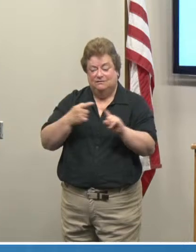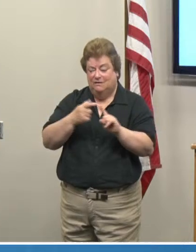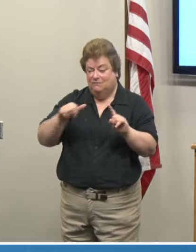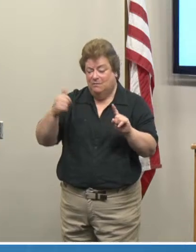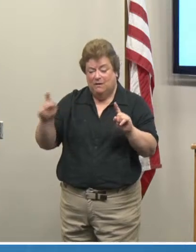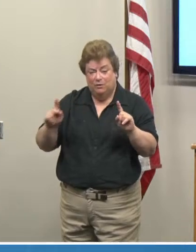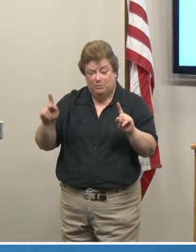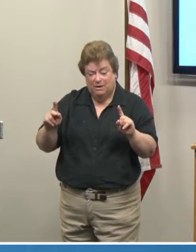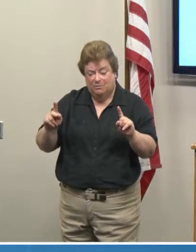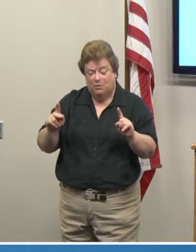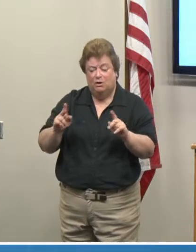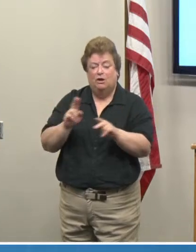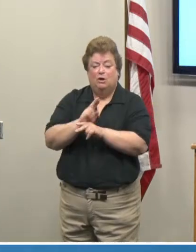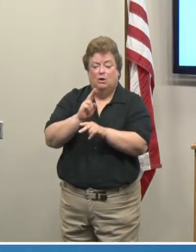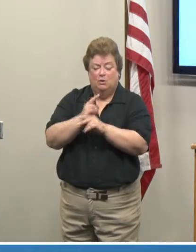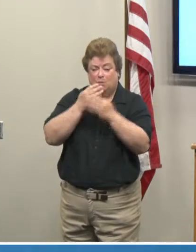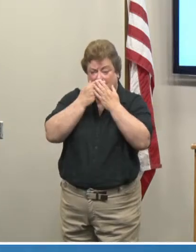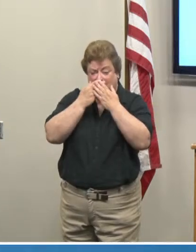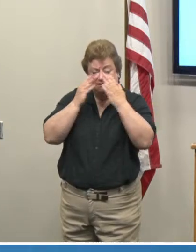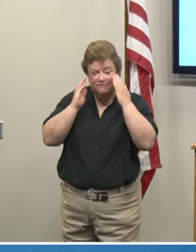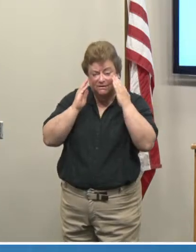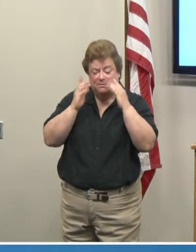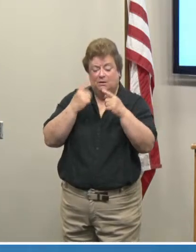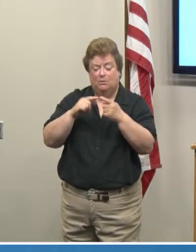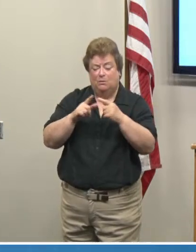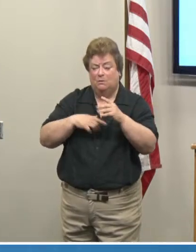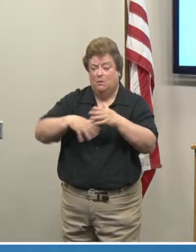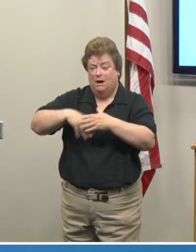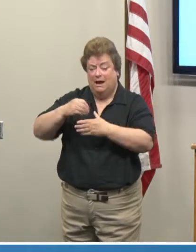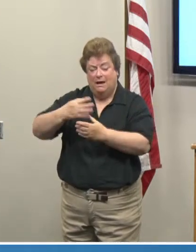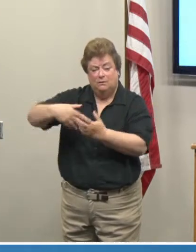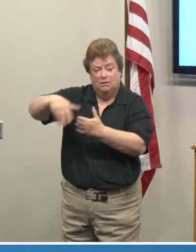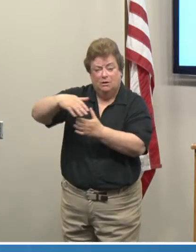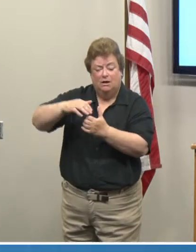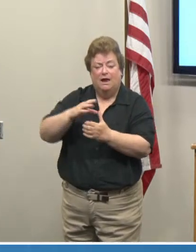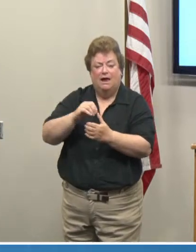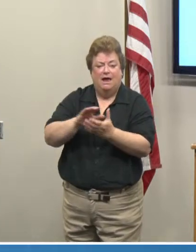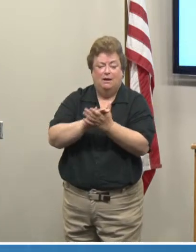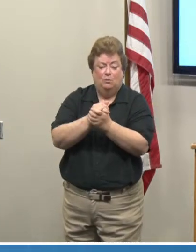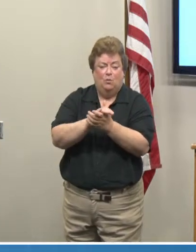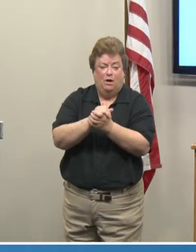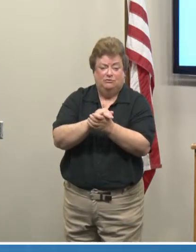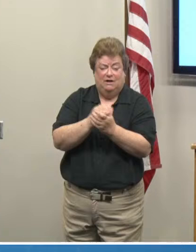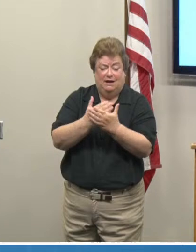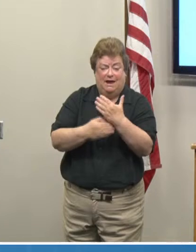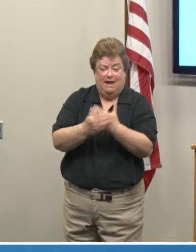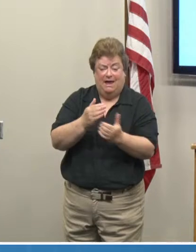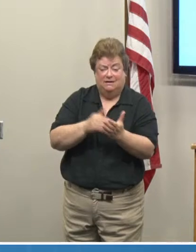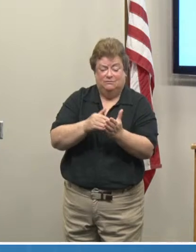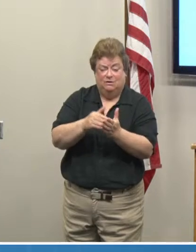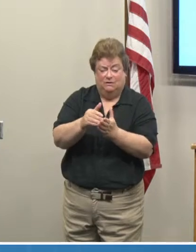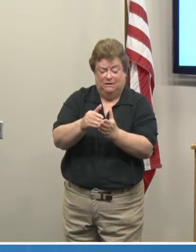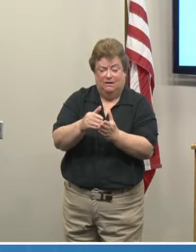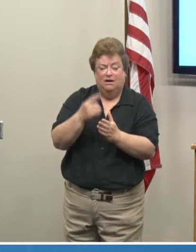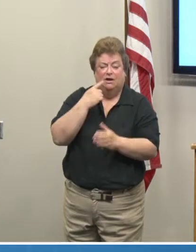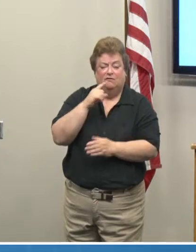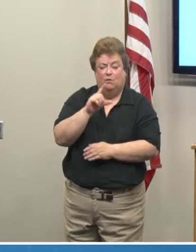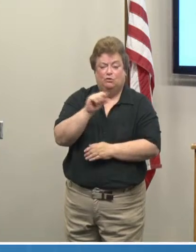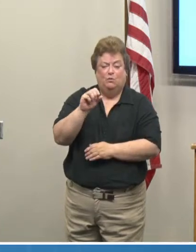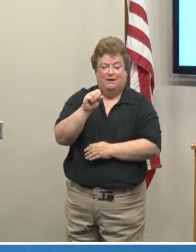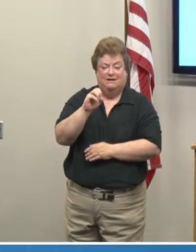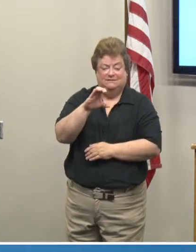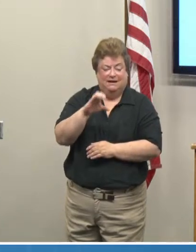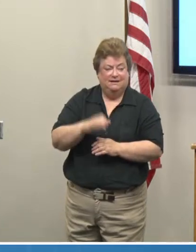others, wearing face coverings when we're around other people, and washing our hands frequently with soap and water for at least 20